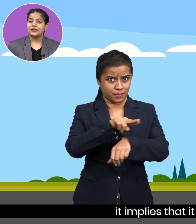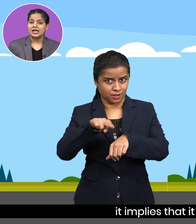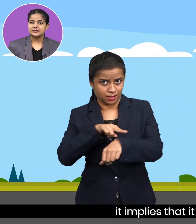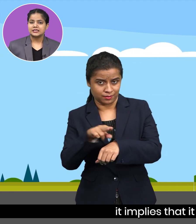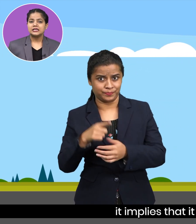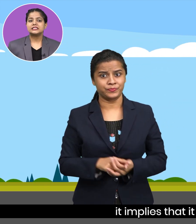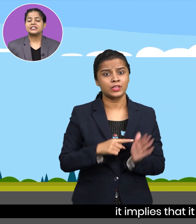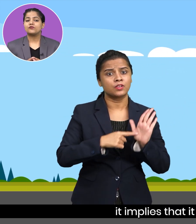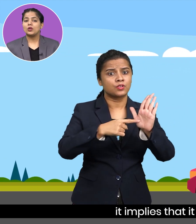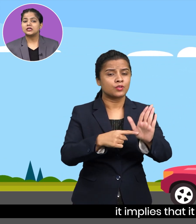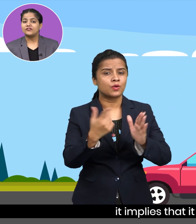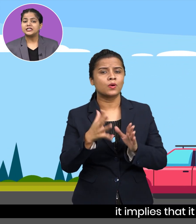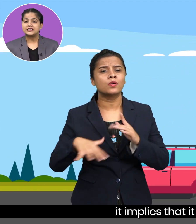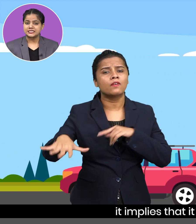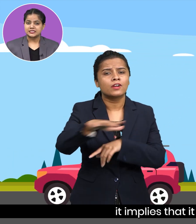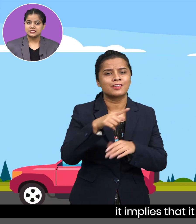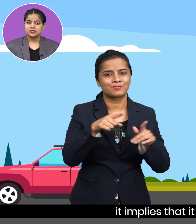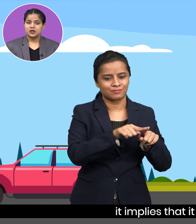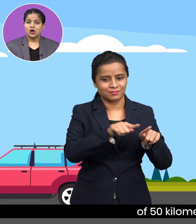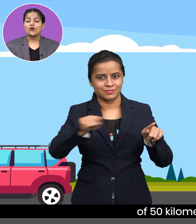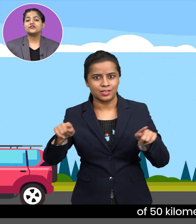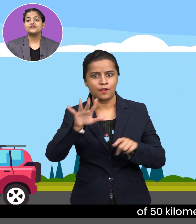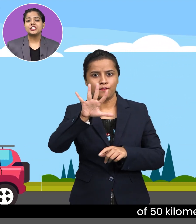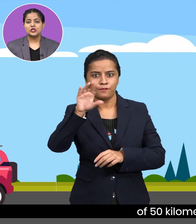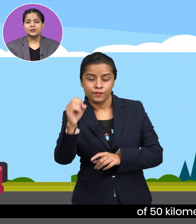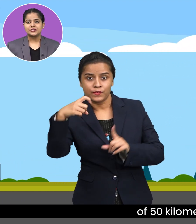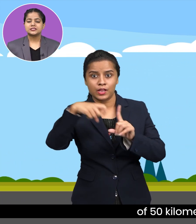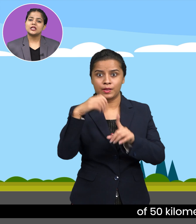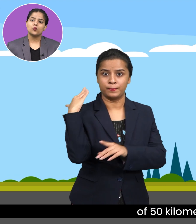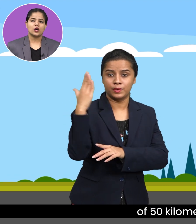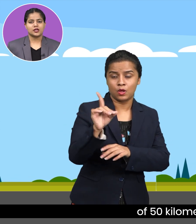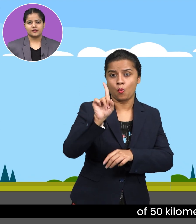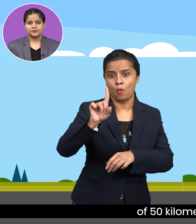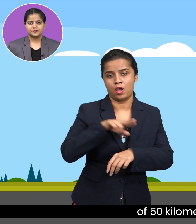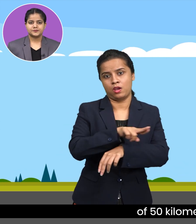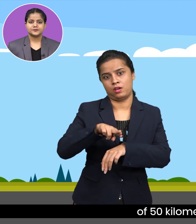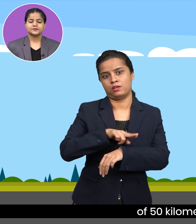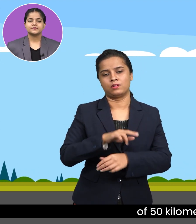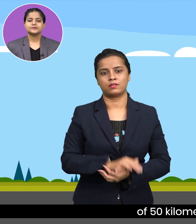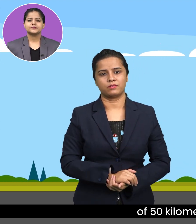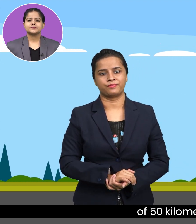it implies that it will cover a distance of 50 kilometers in 1 hour.